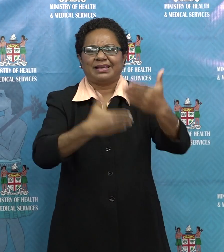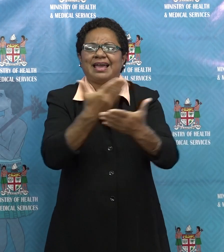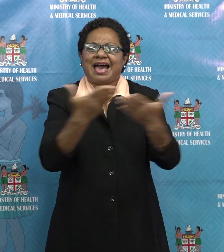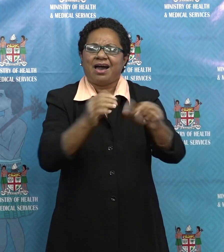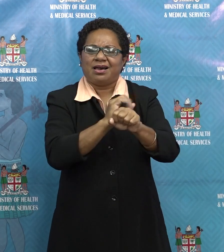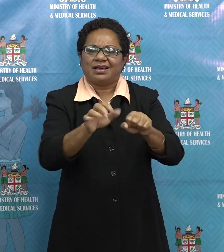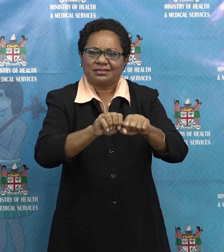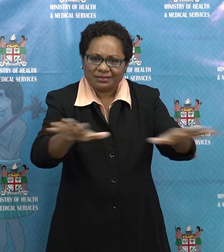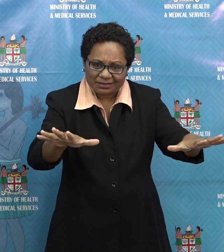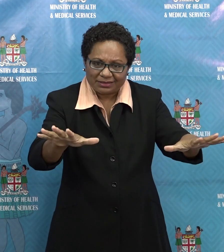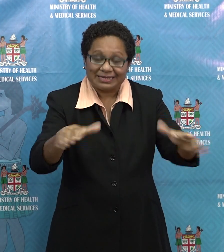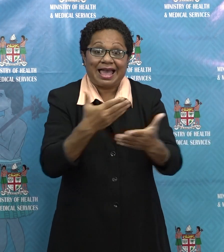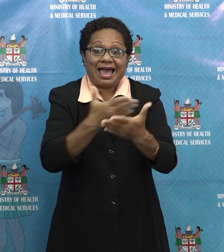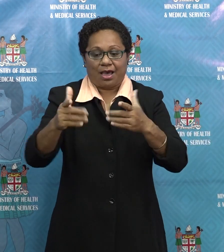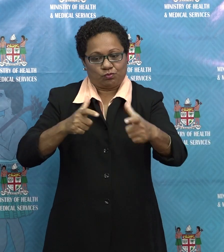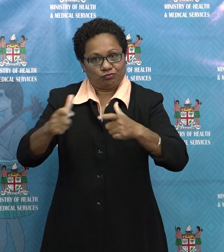is proven to stop its spread.